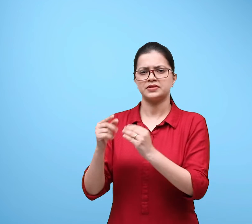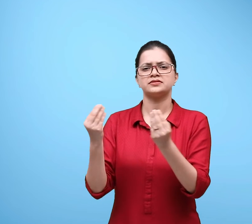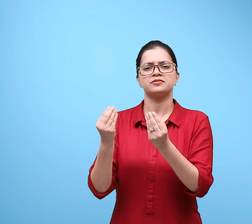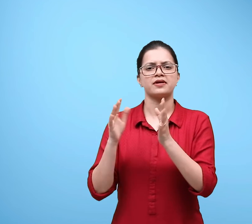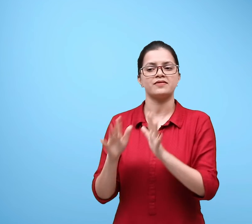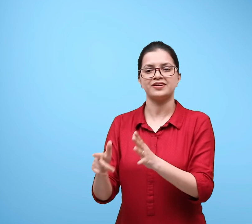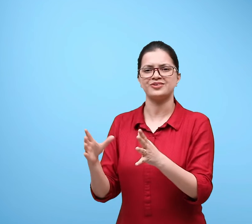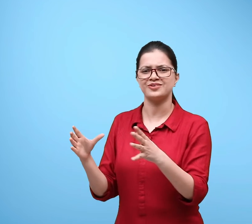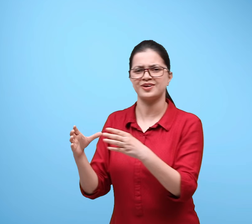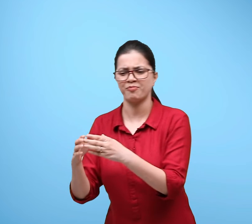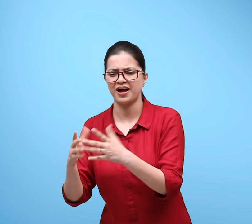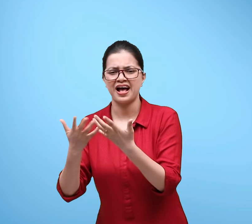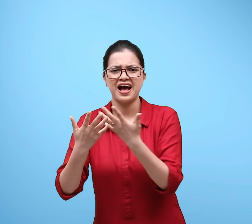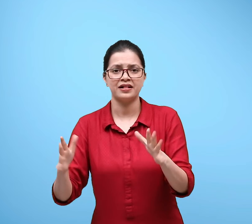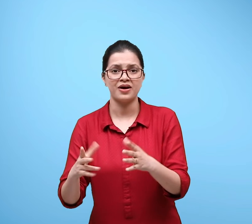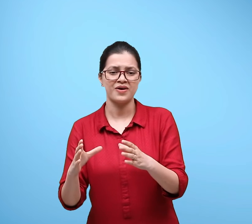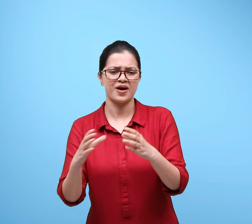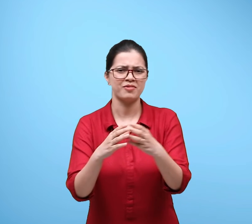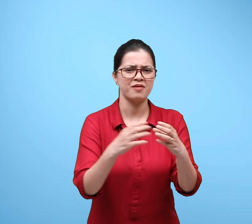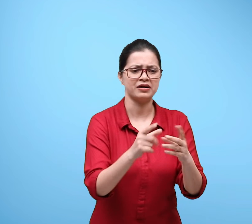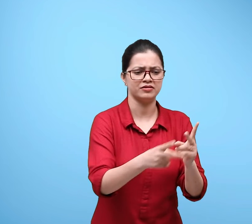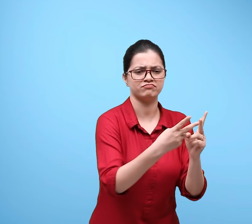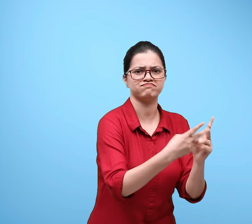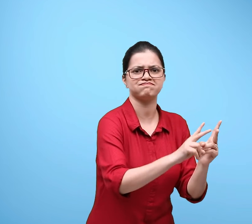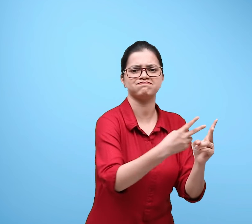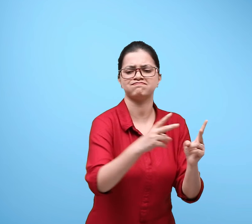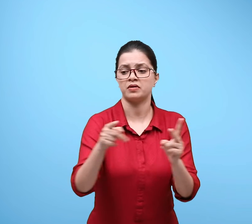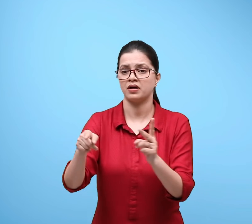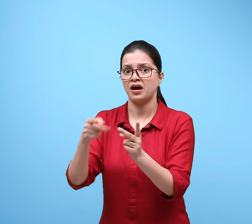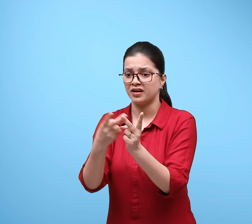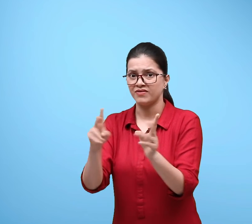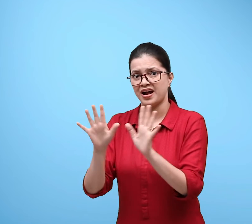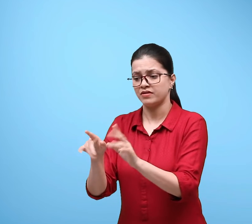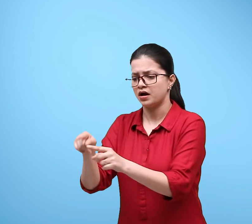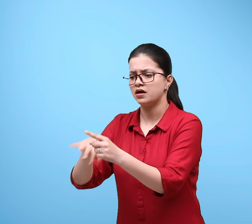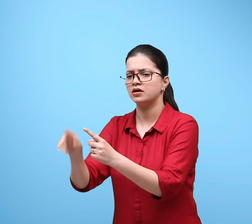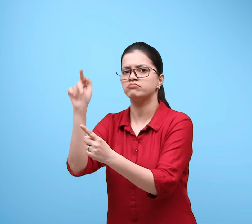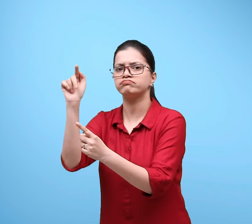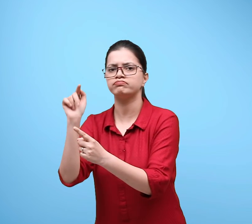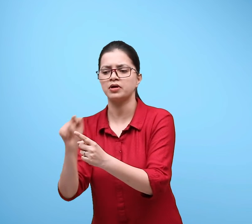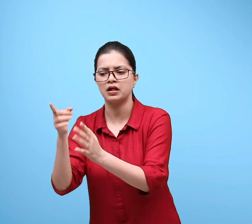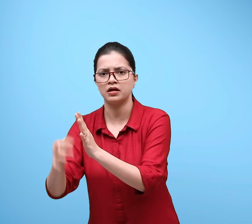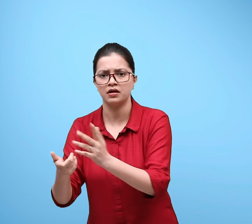Materials are grouped together on the basis of similarities and differences in their properties.